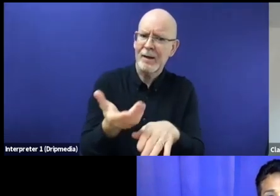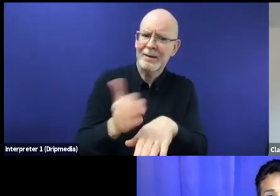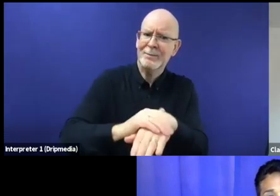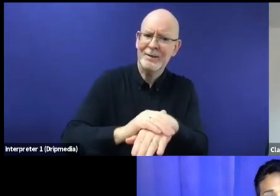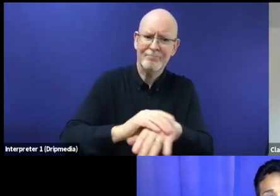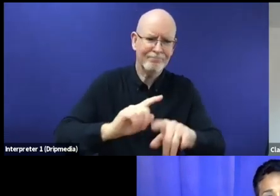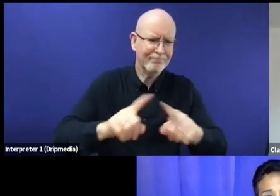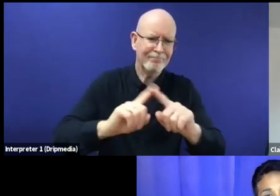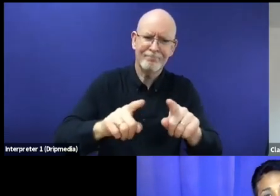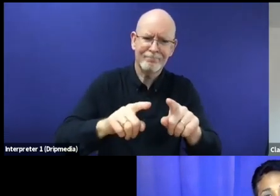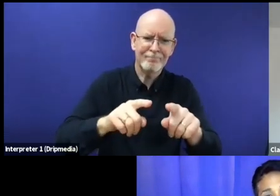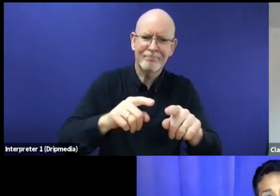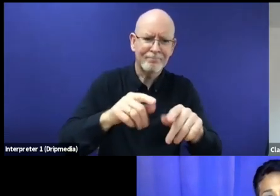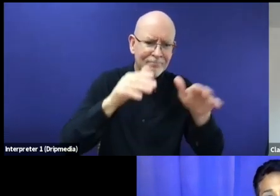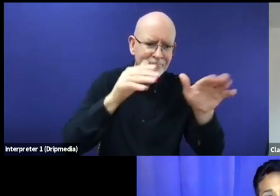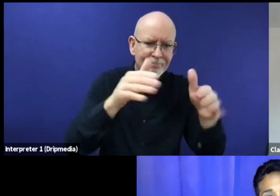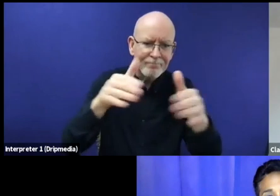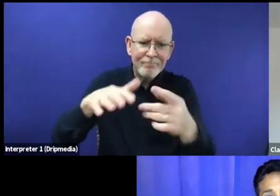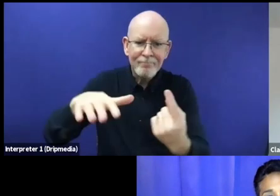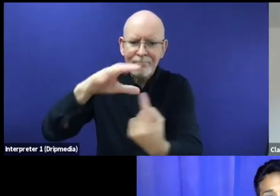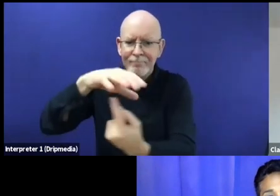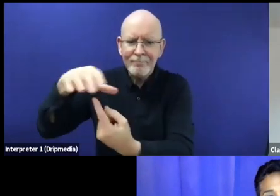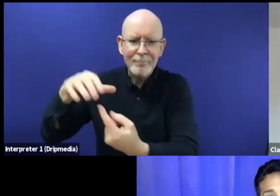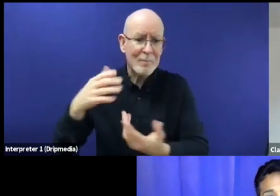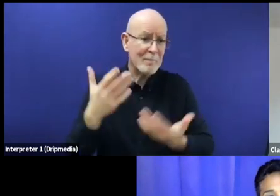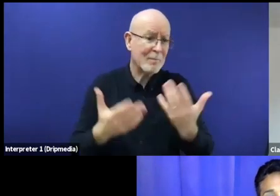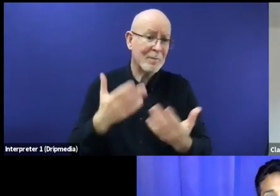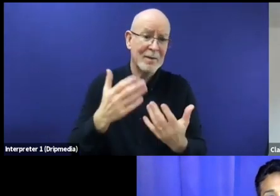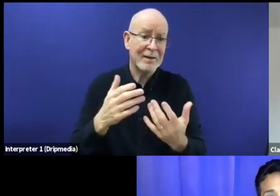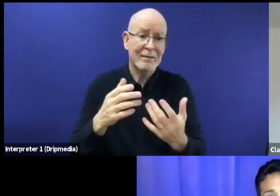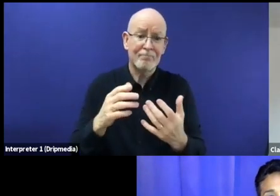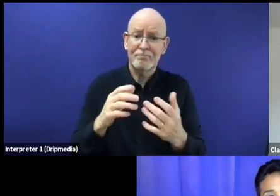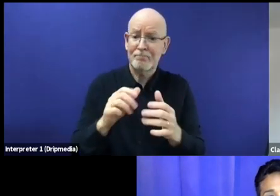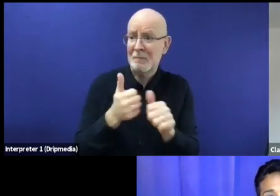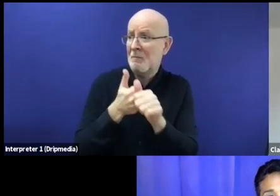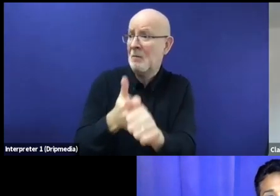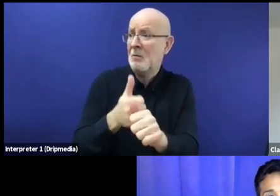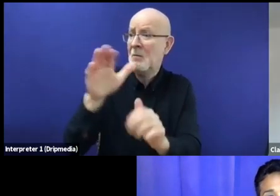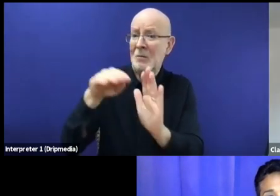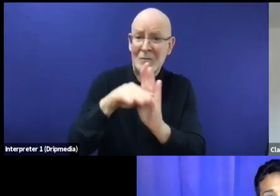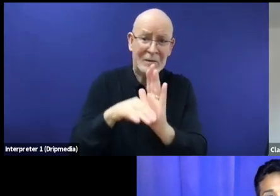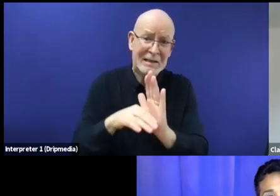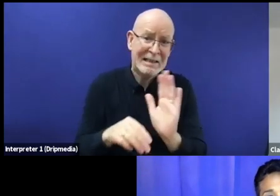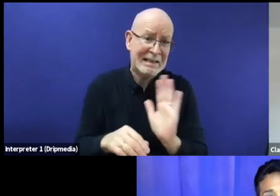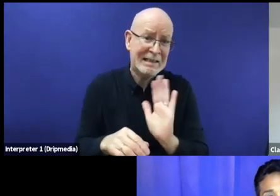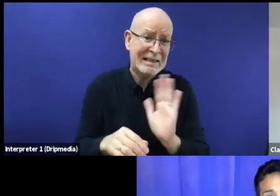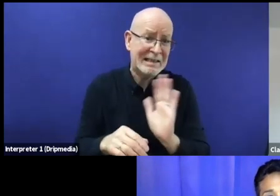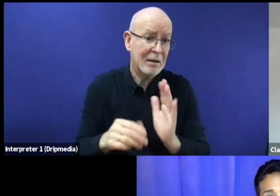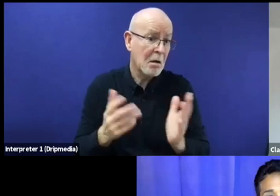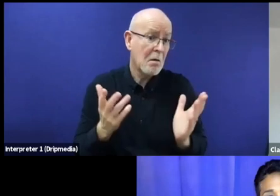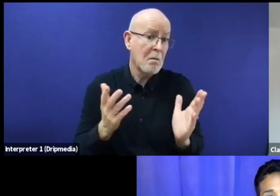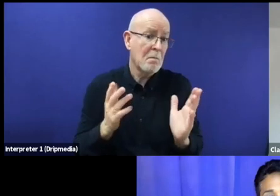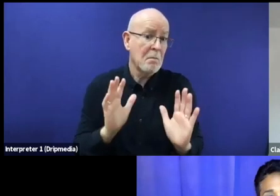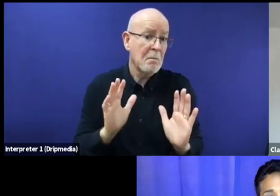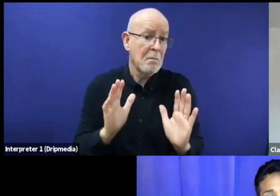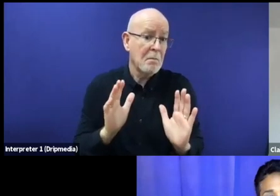services very broadly to detainees, civilians affected by conflict, to help families get back in contact. So in conclusion,